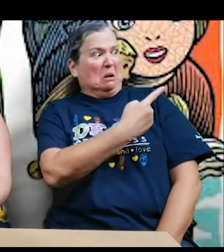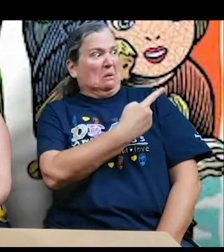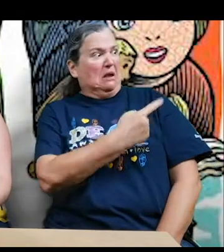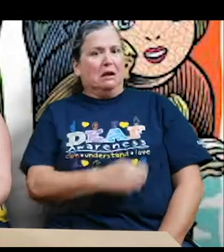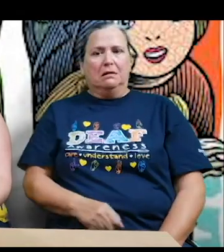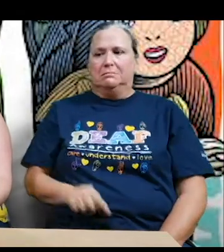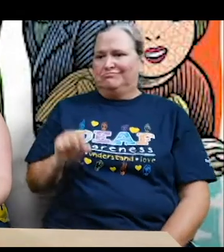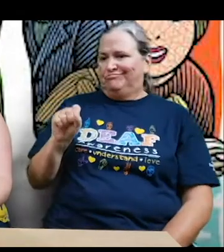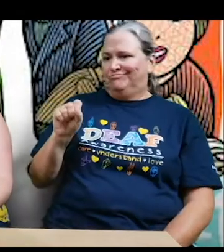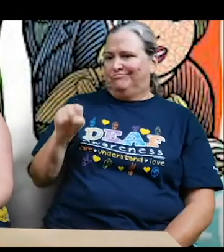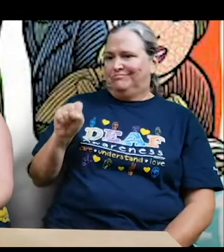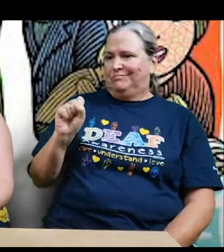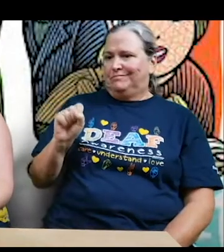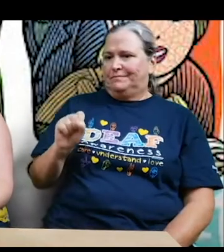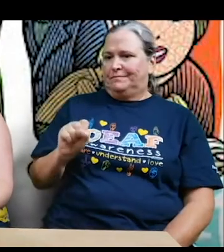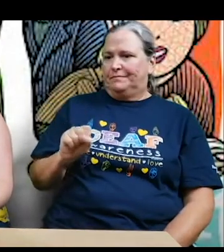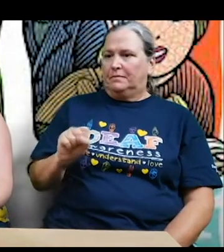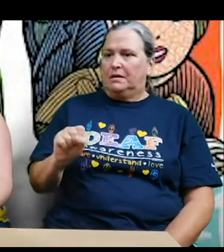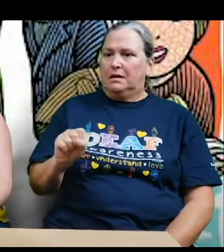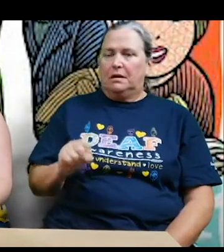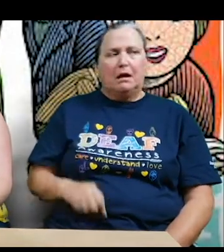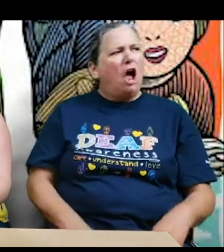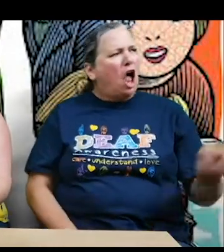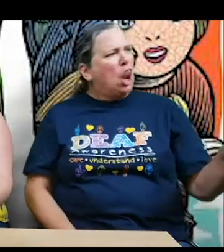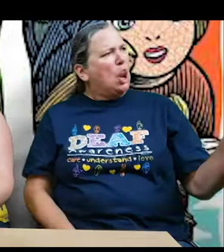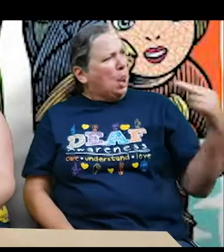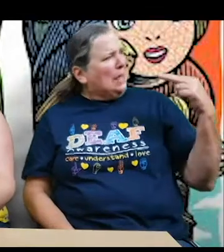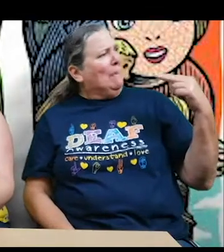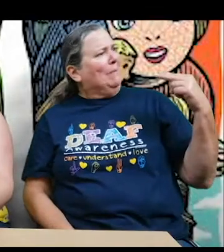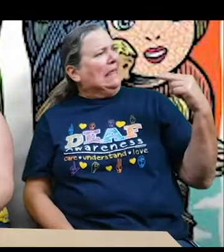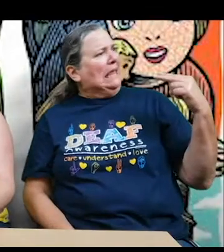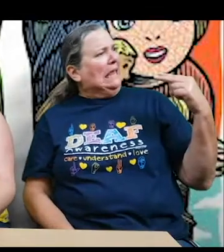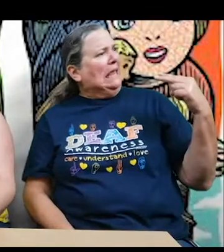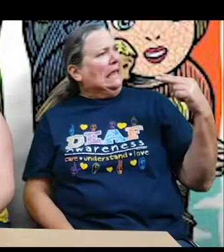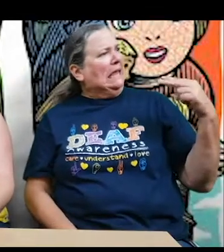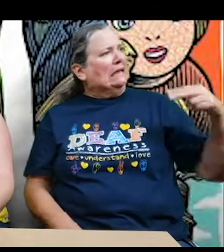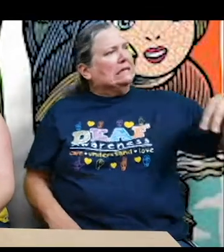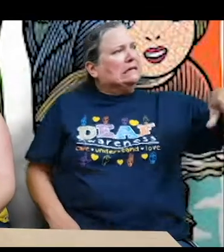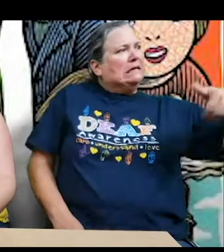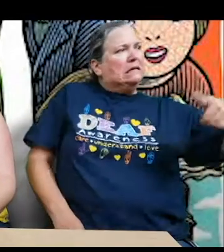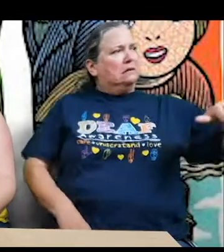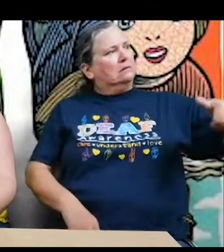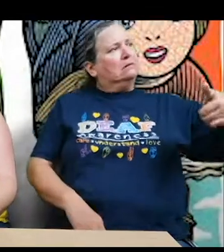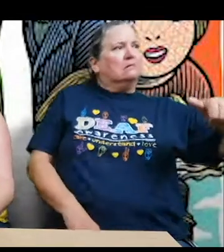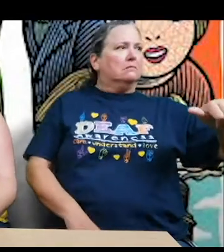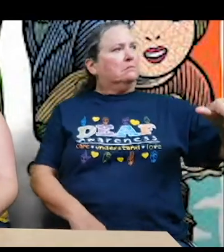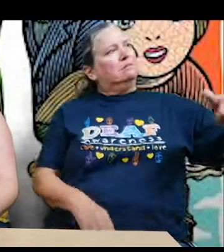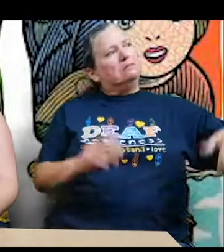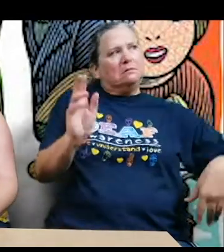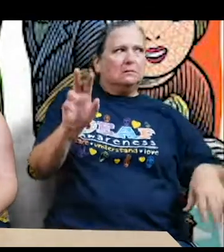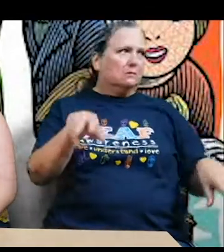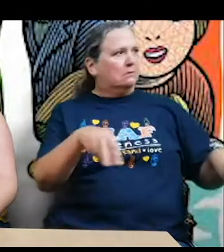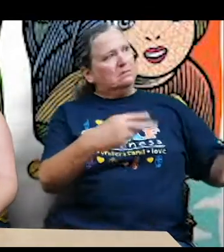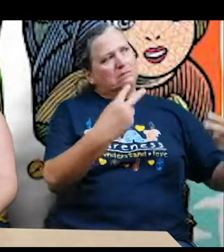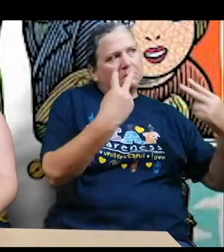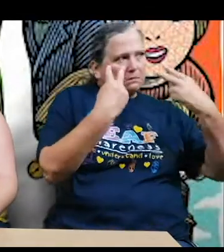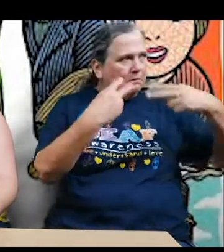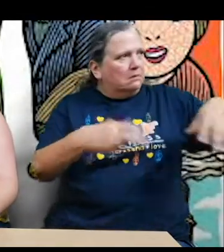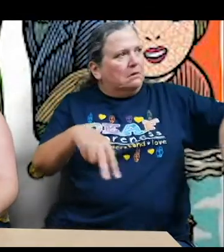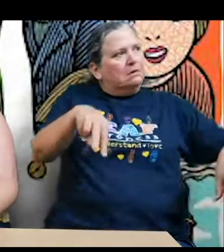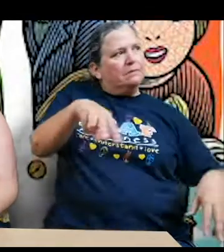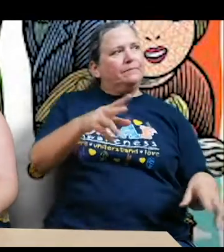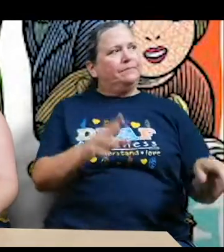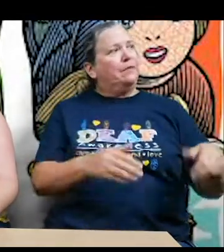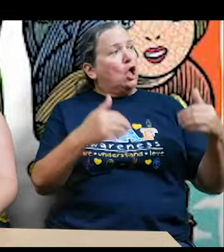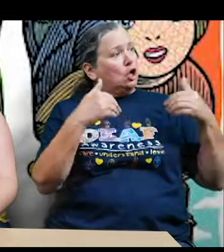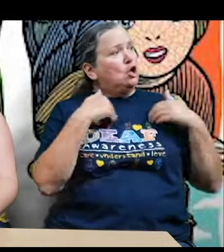him. "Look at me," he said to her. His arms and legs jerked. "Look at me. You